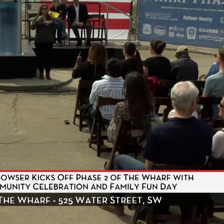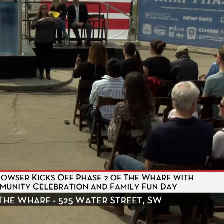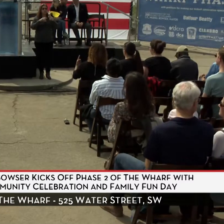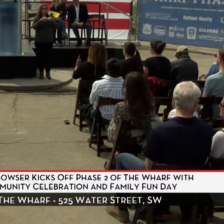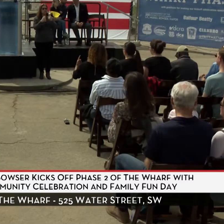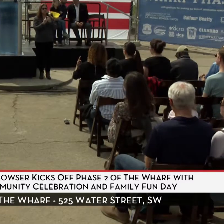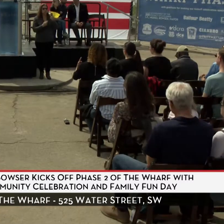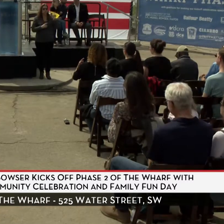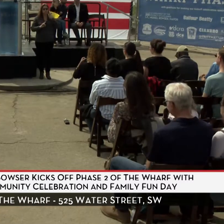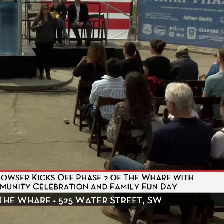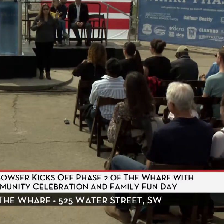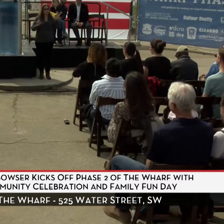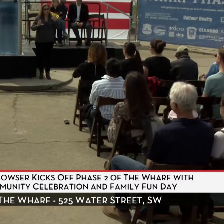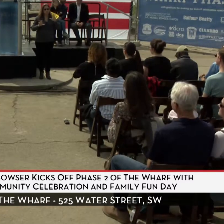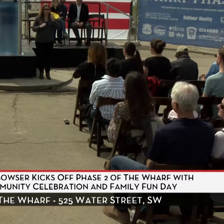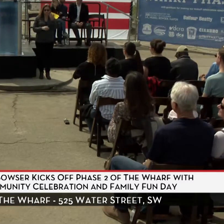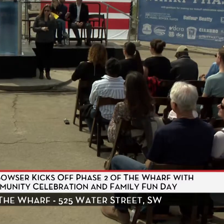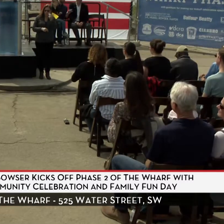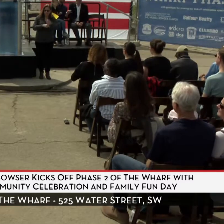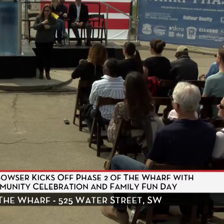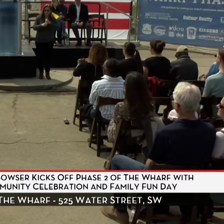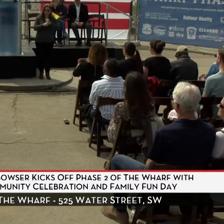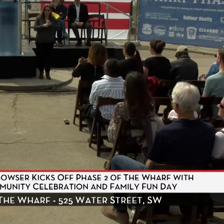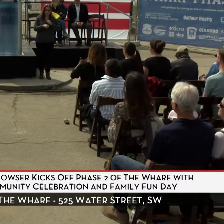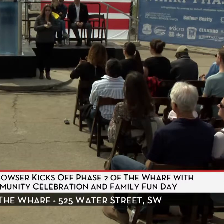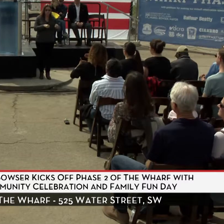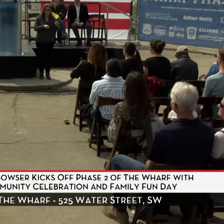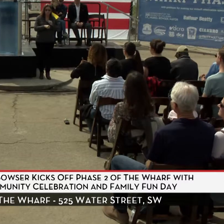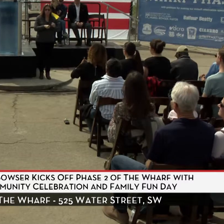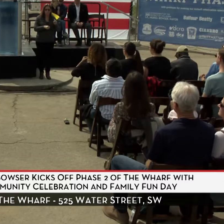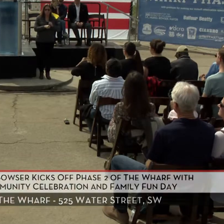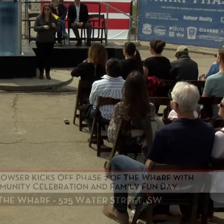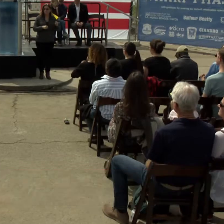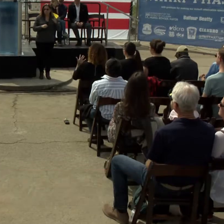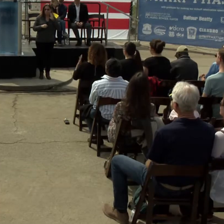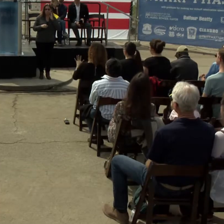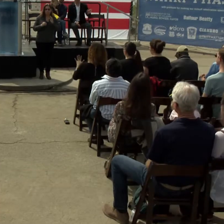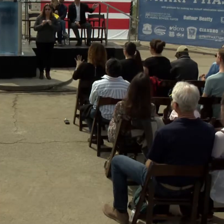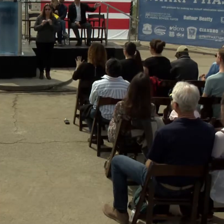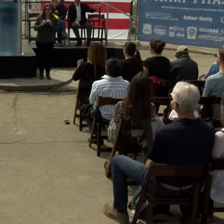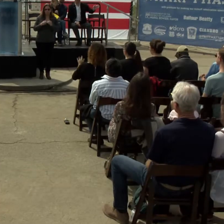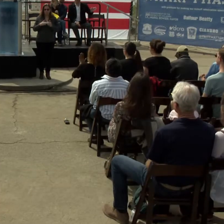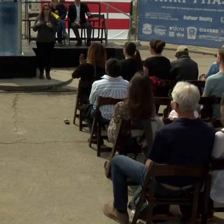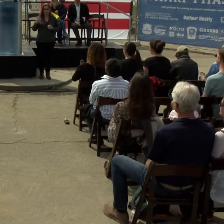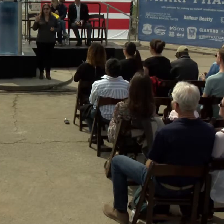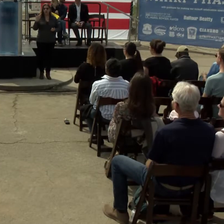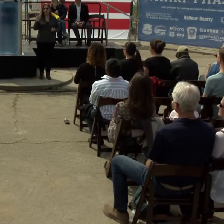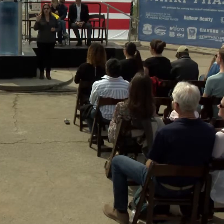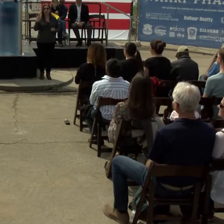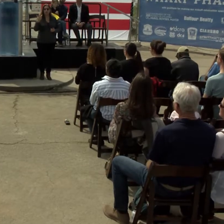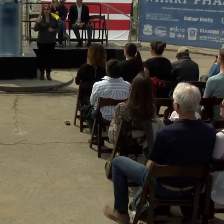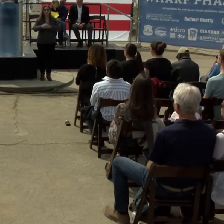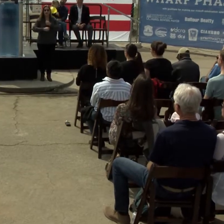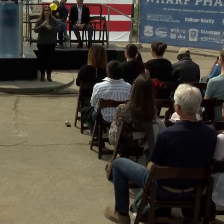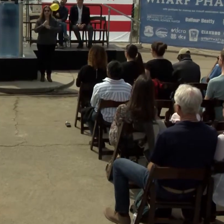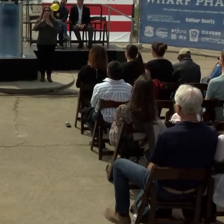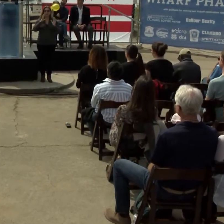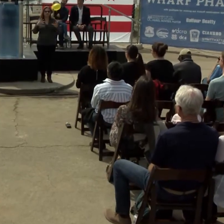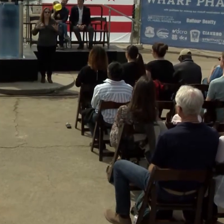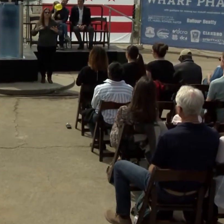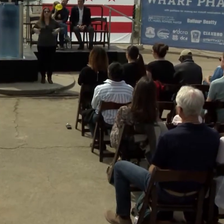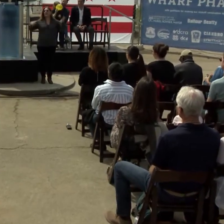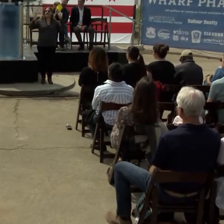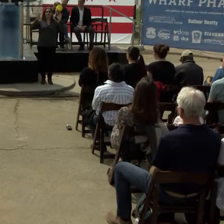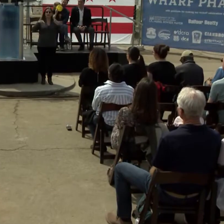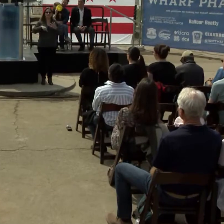past 13 years and will be here for the next 3 years to finish out this wonderful project. We also have our local partners